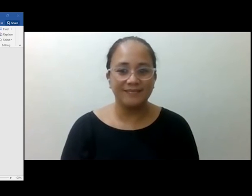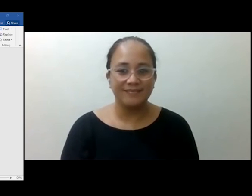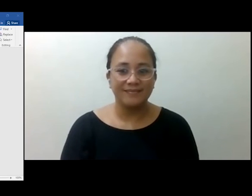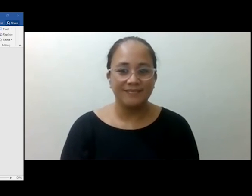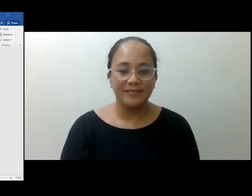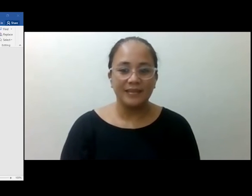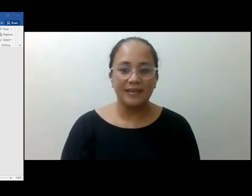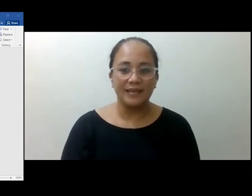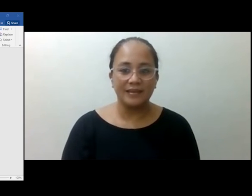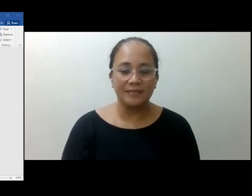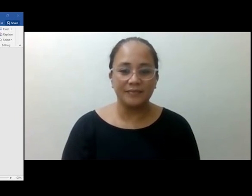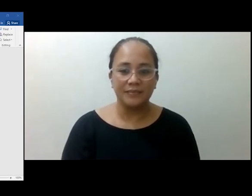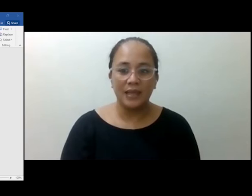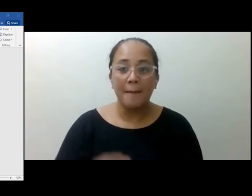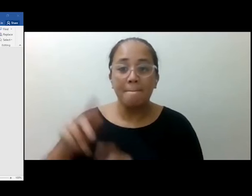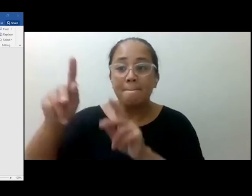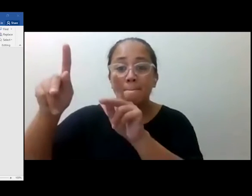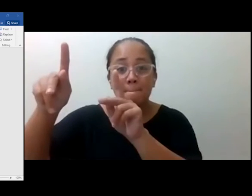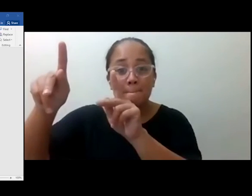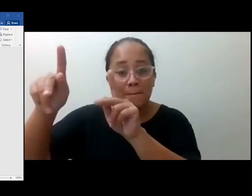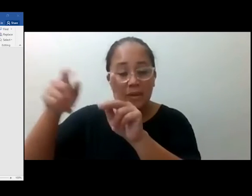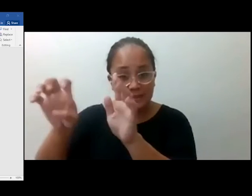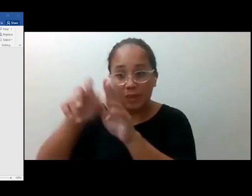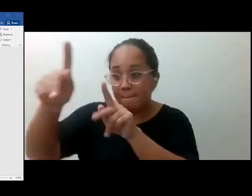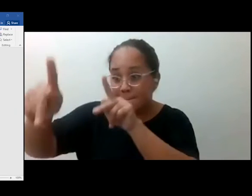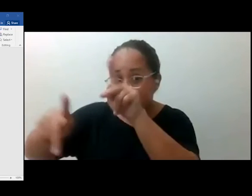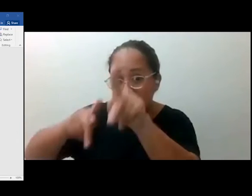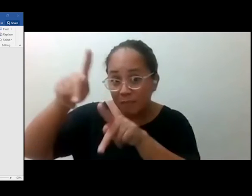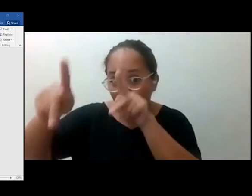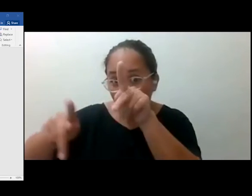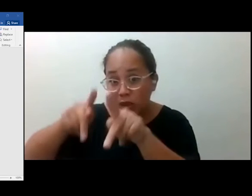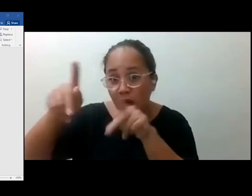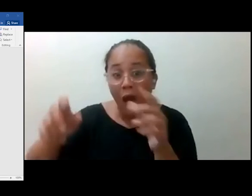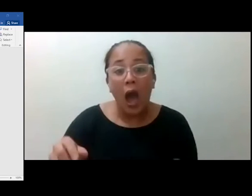people, how many? And that people would be the subject.